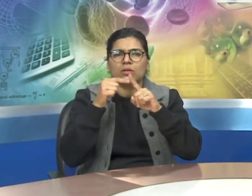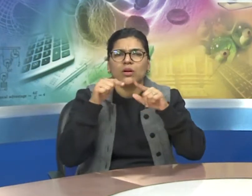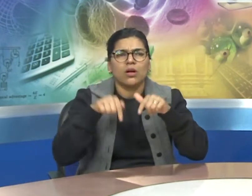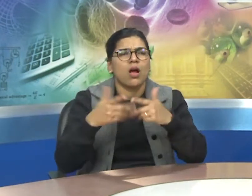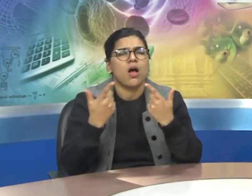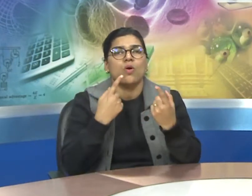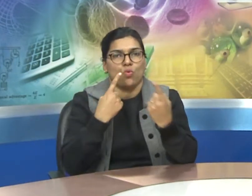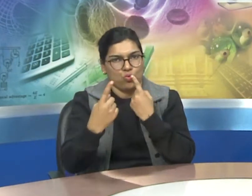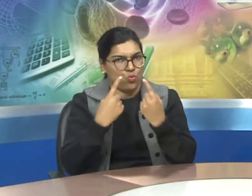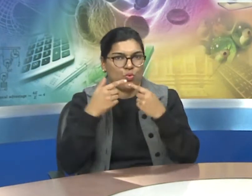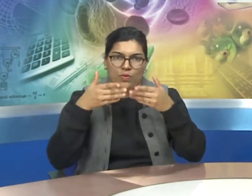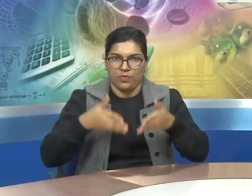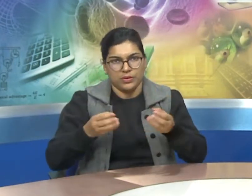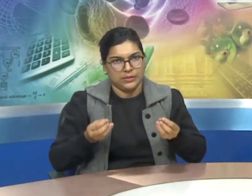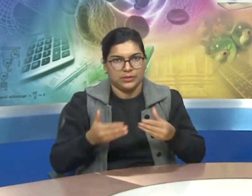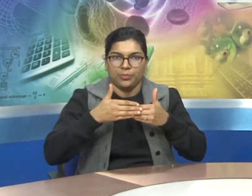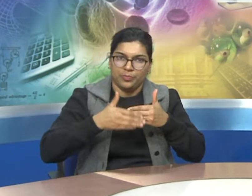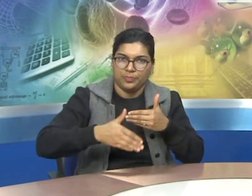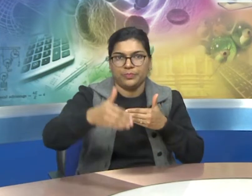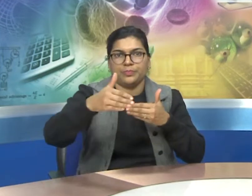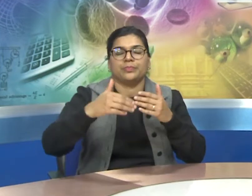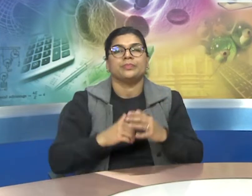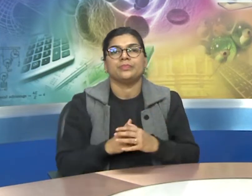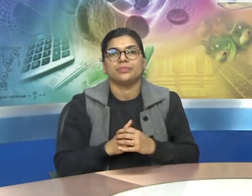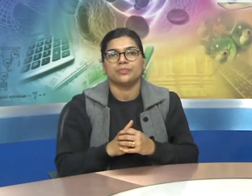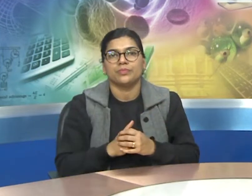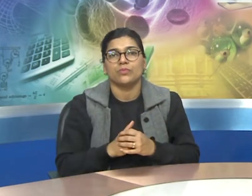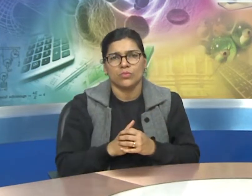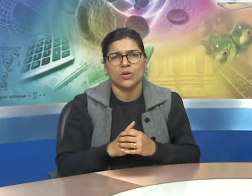First we will be doing the introduction part of this lesson.